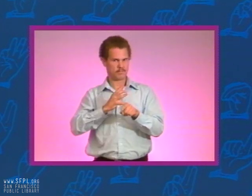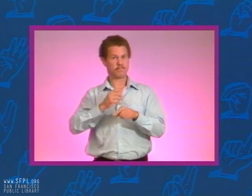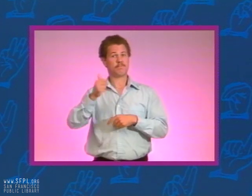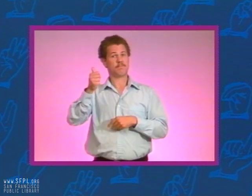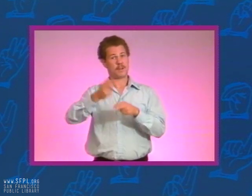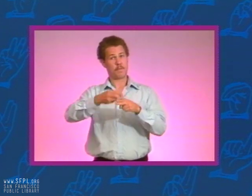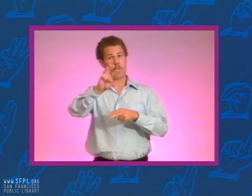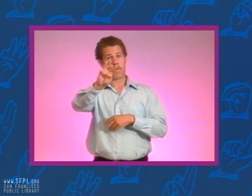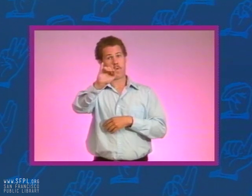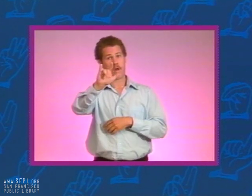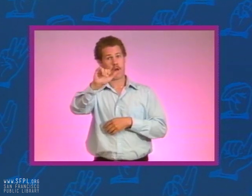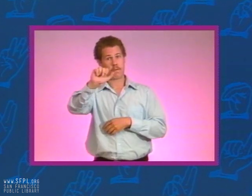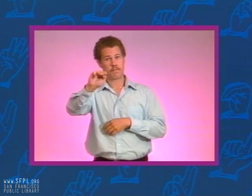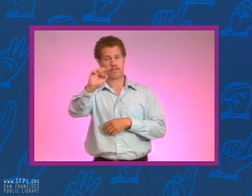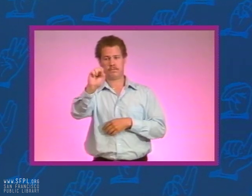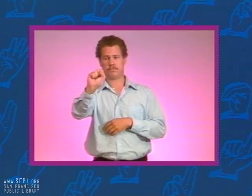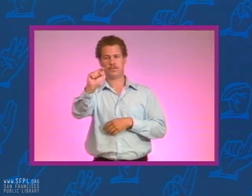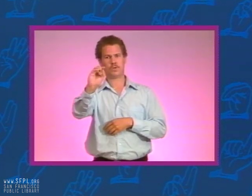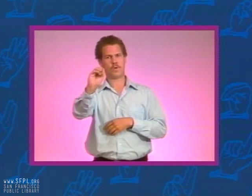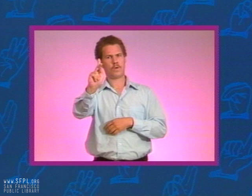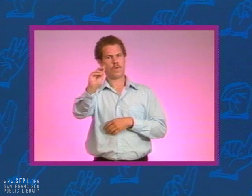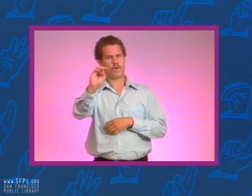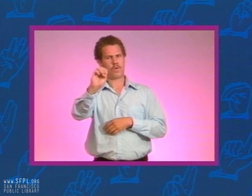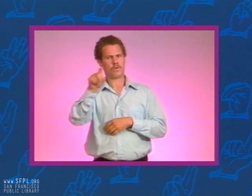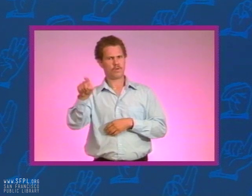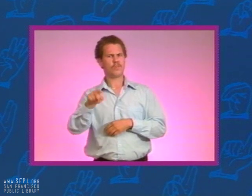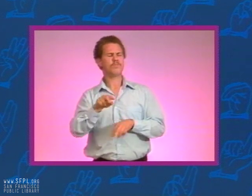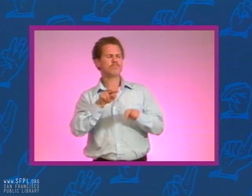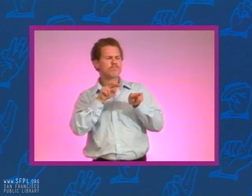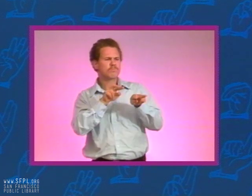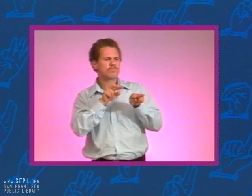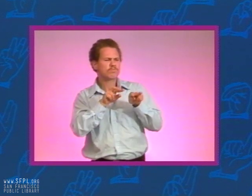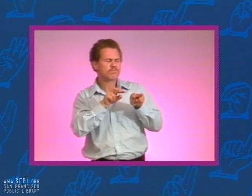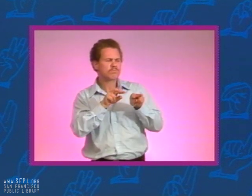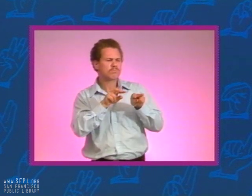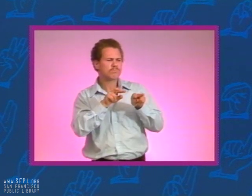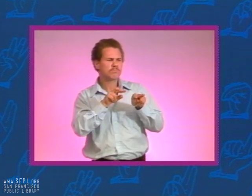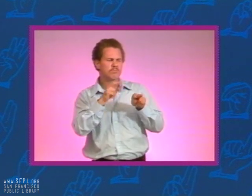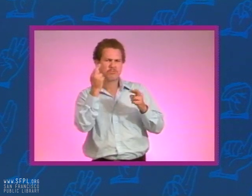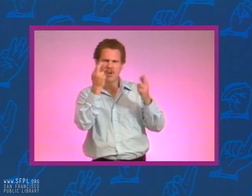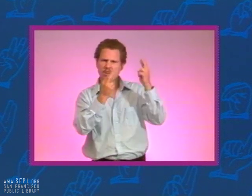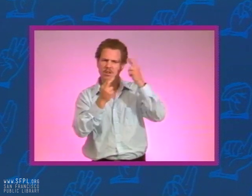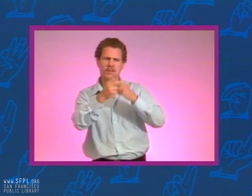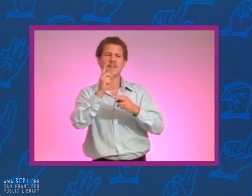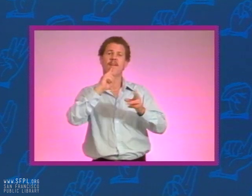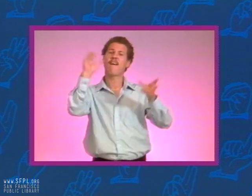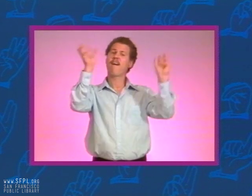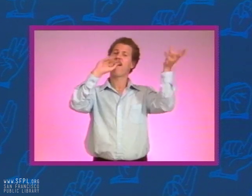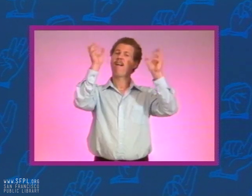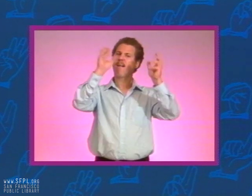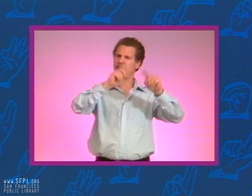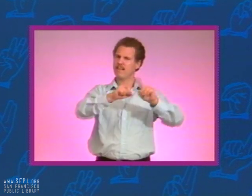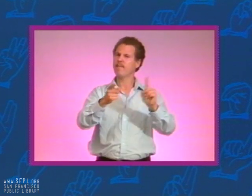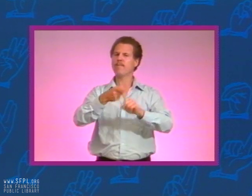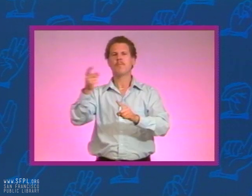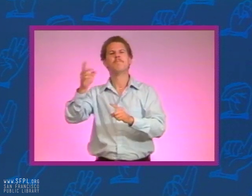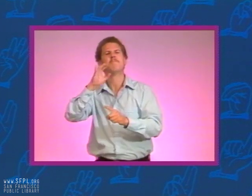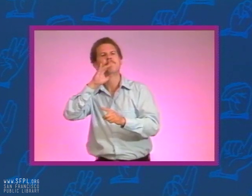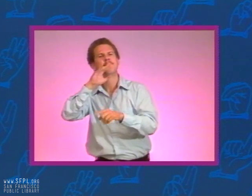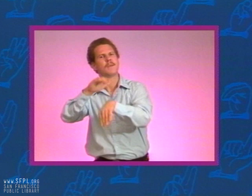an interest in American Sign Language and noted that it differed greatly from English. Linguists began to study